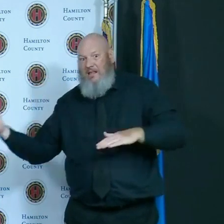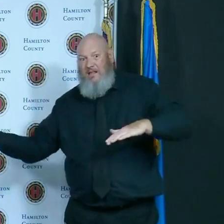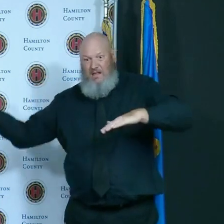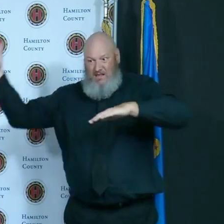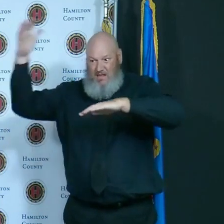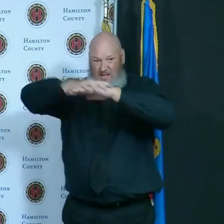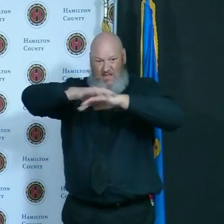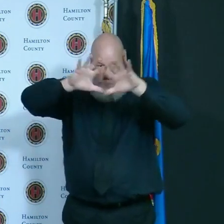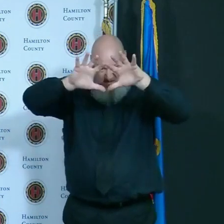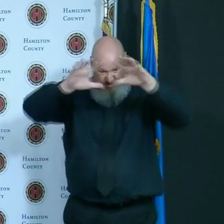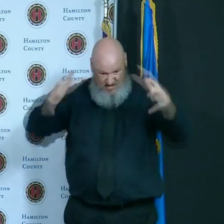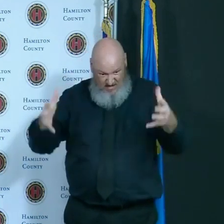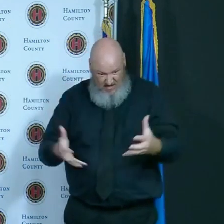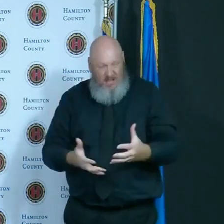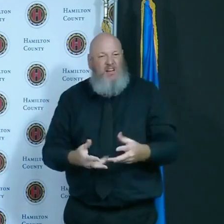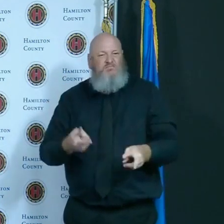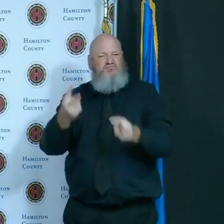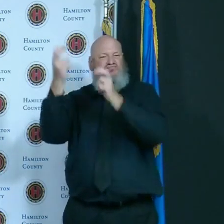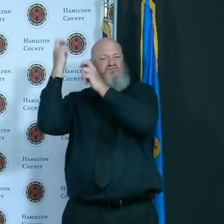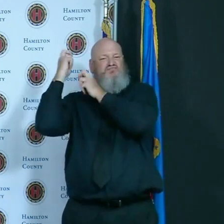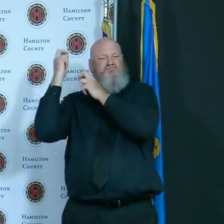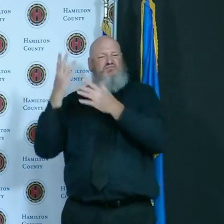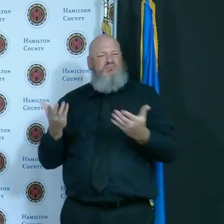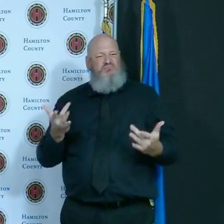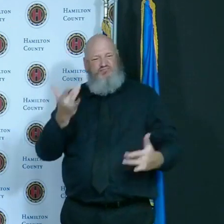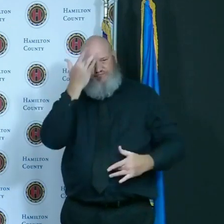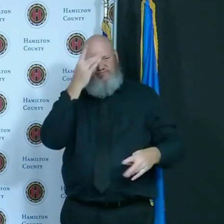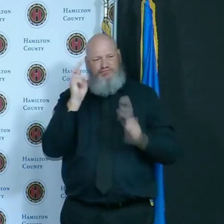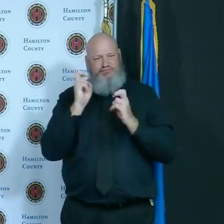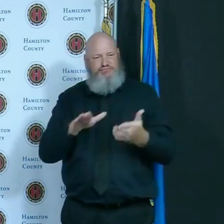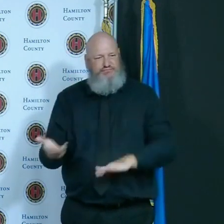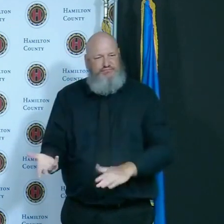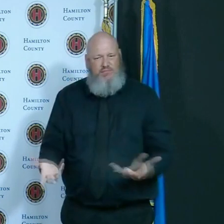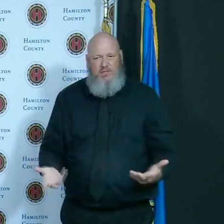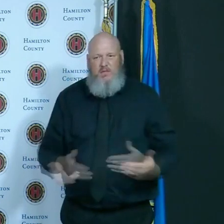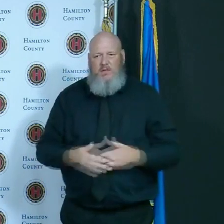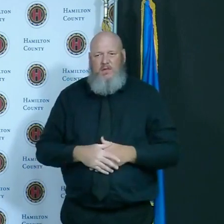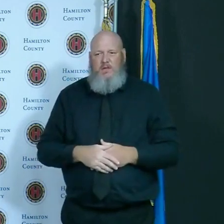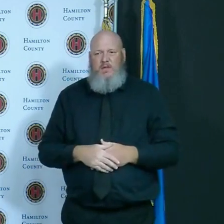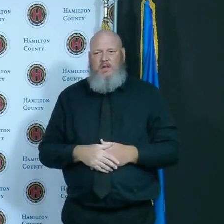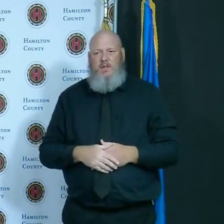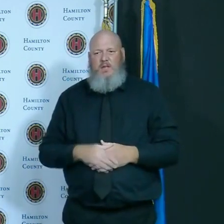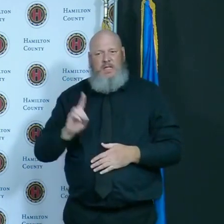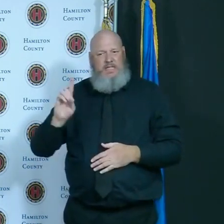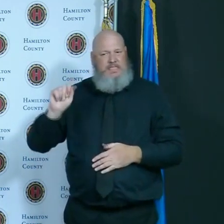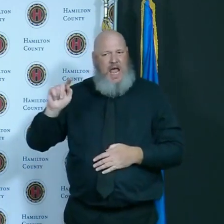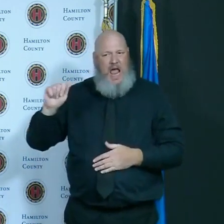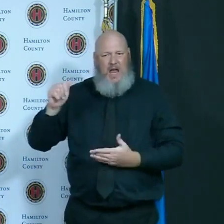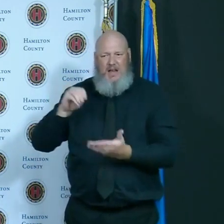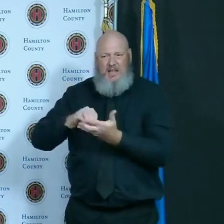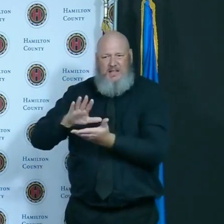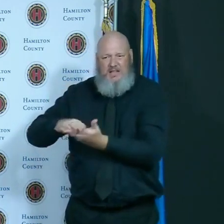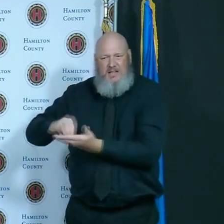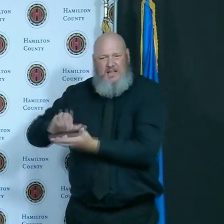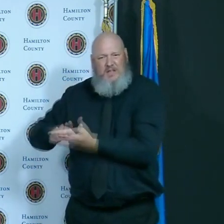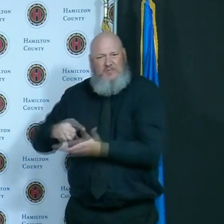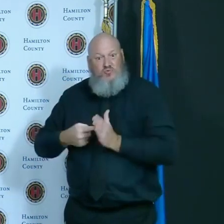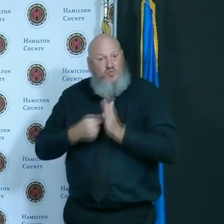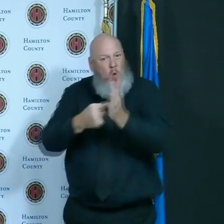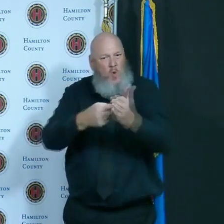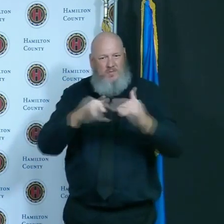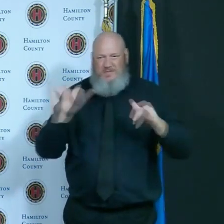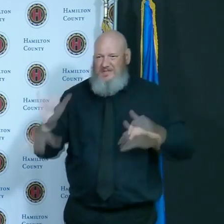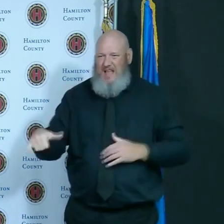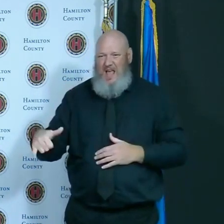Black population, the data on health disparities has shown that we have a higher incidence of most major